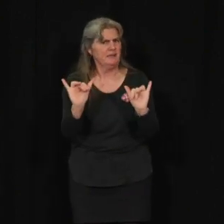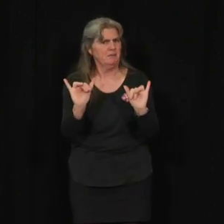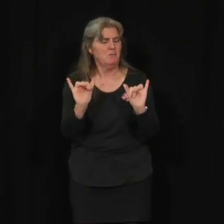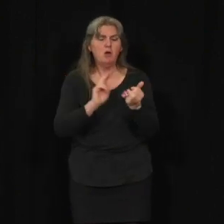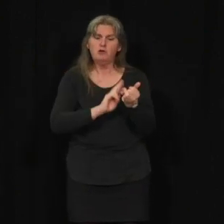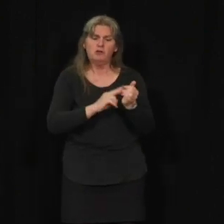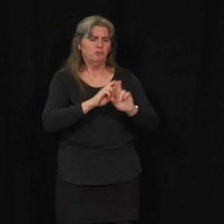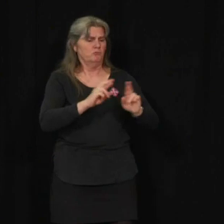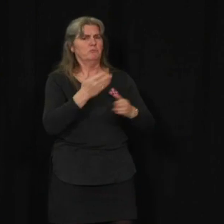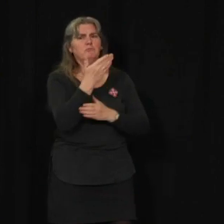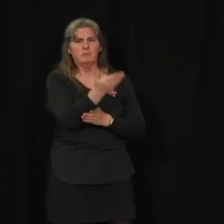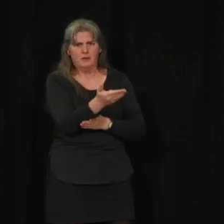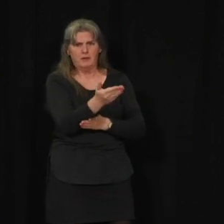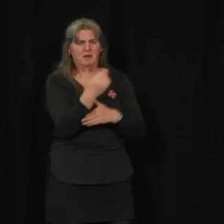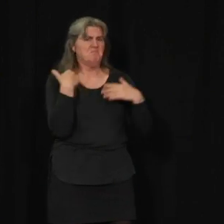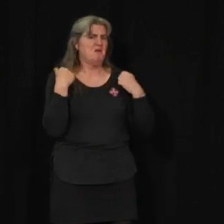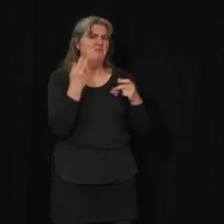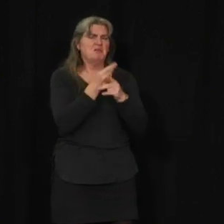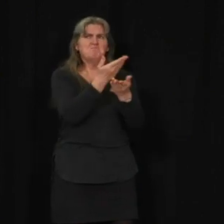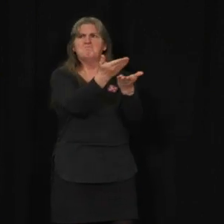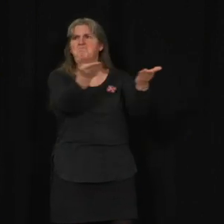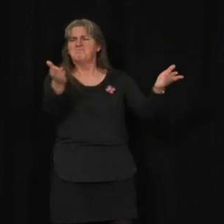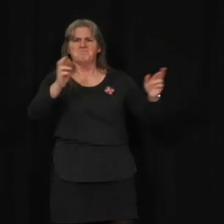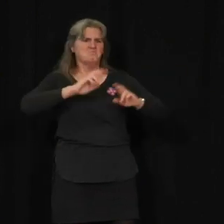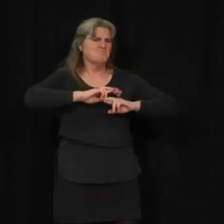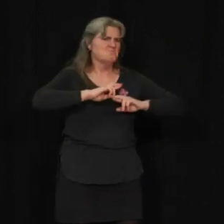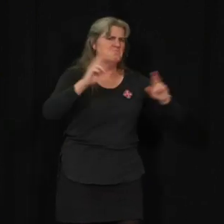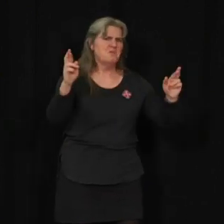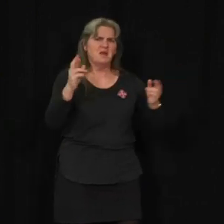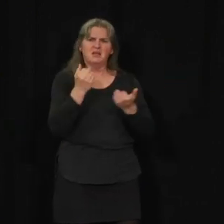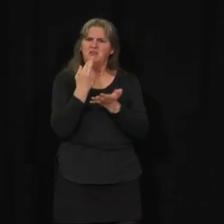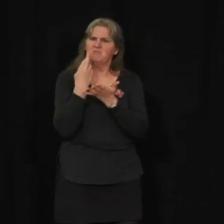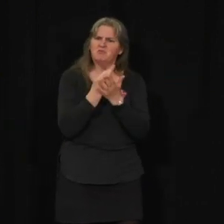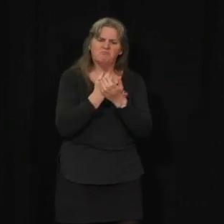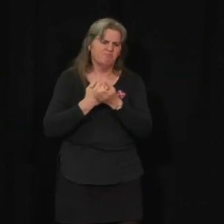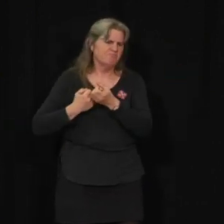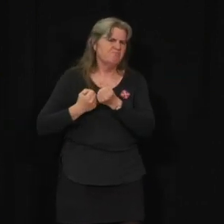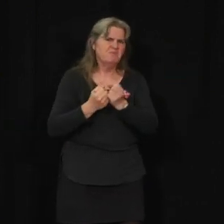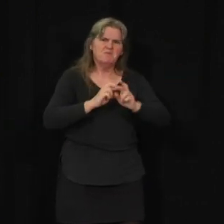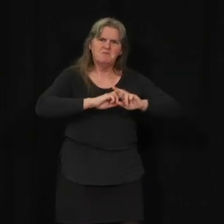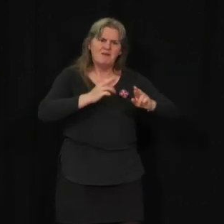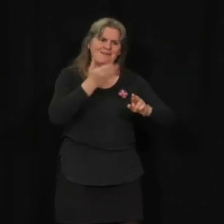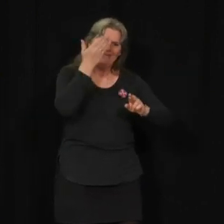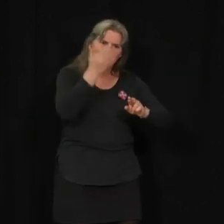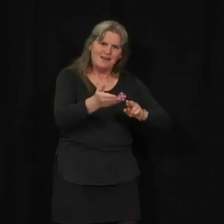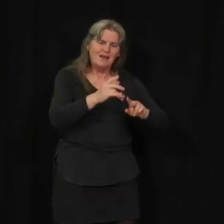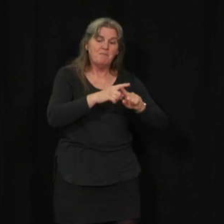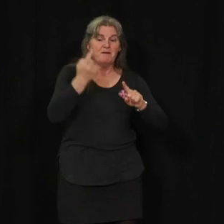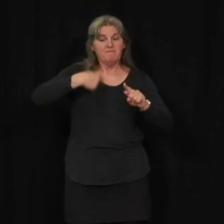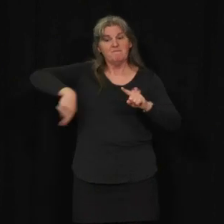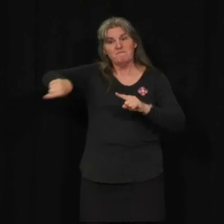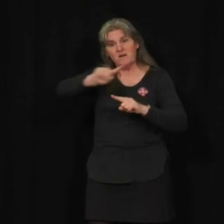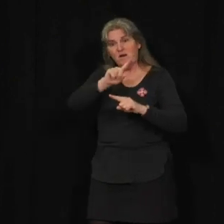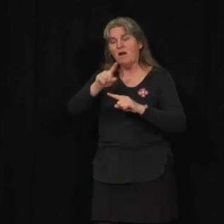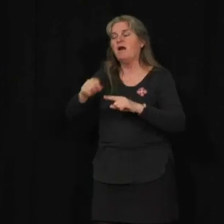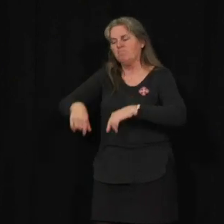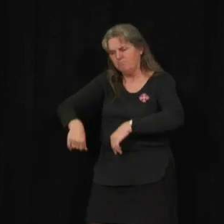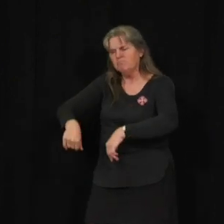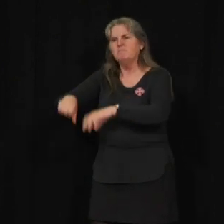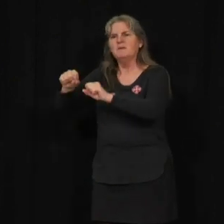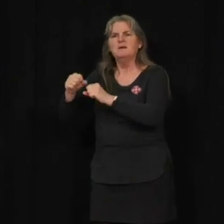ready, along with all our healthcare professionals, to meet that challenge. Meanwhile, for the rest of us, if we do what we need to